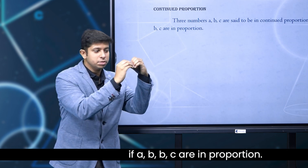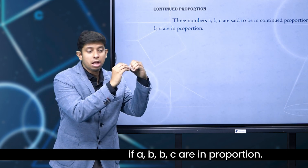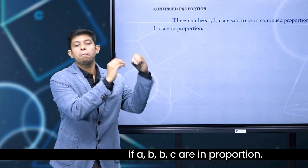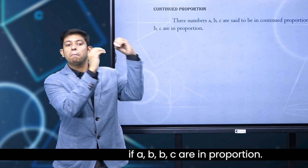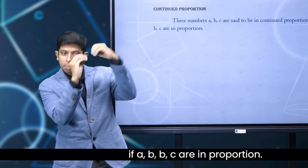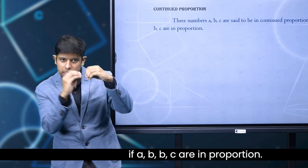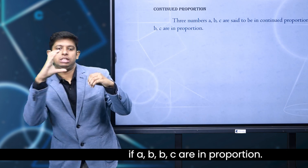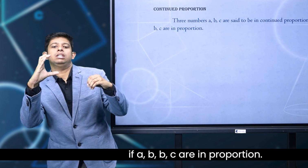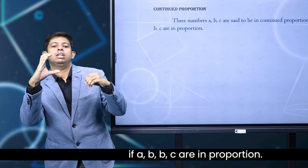proportion.